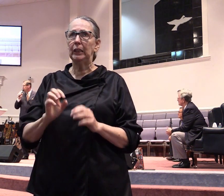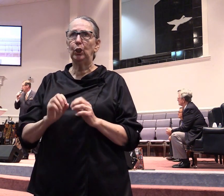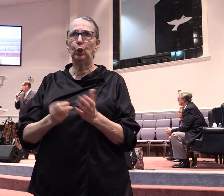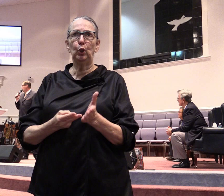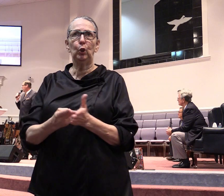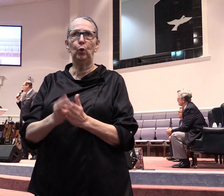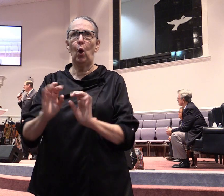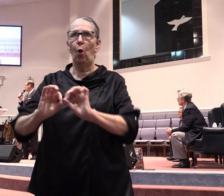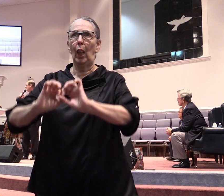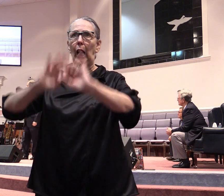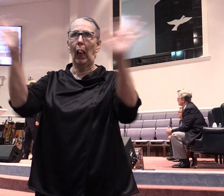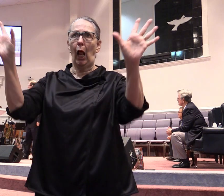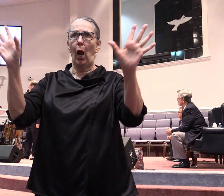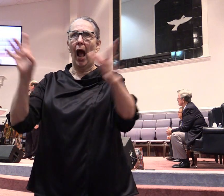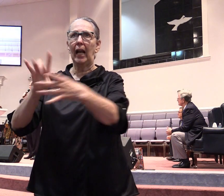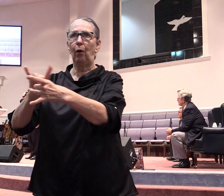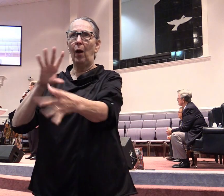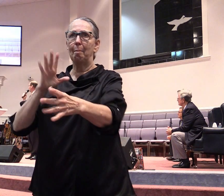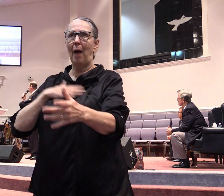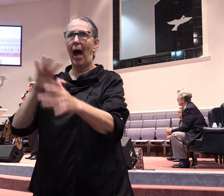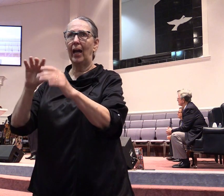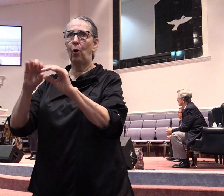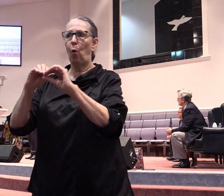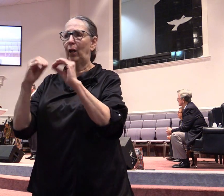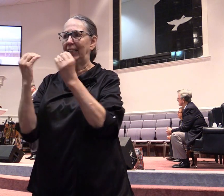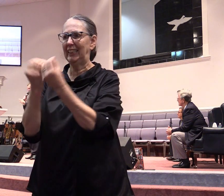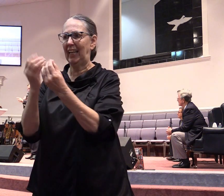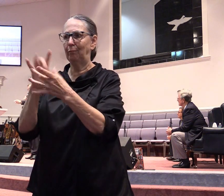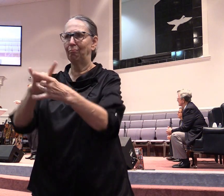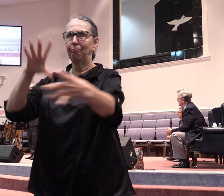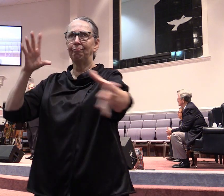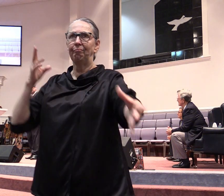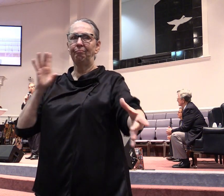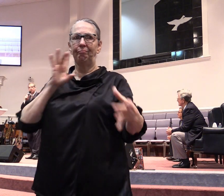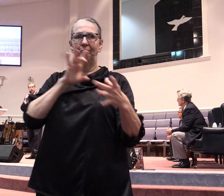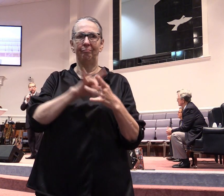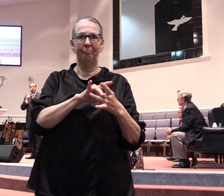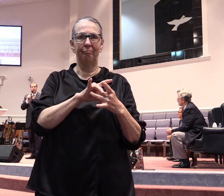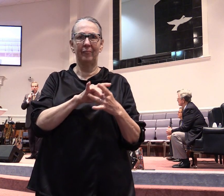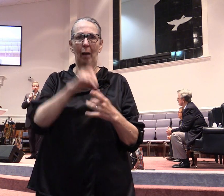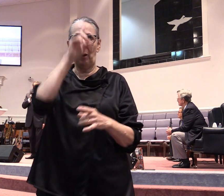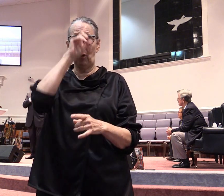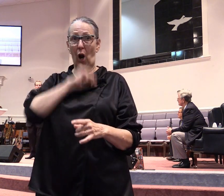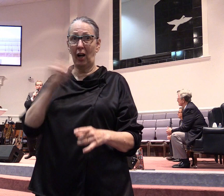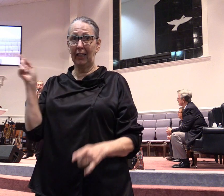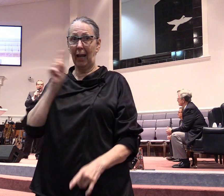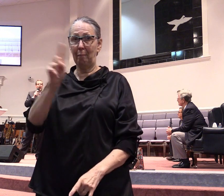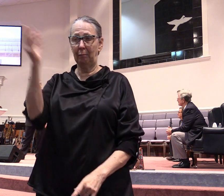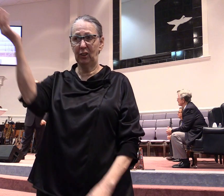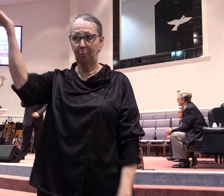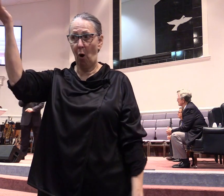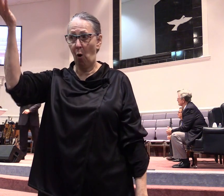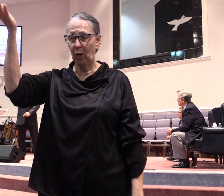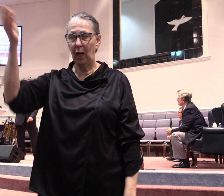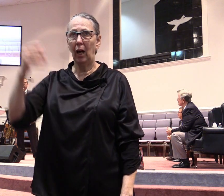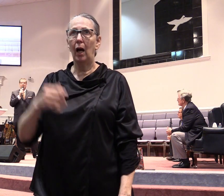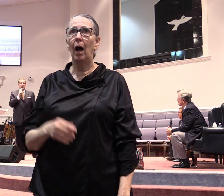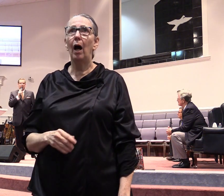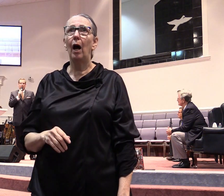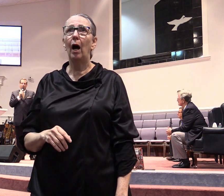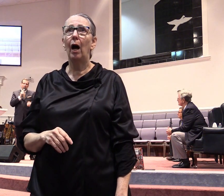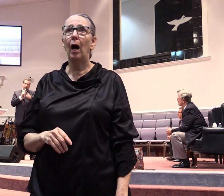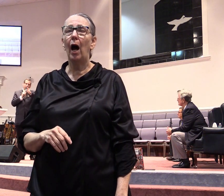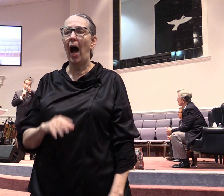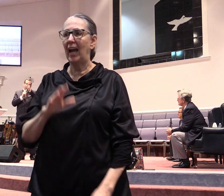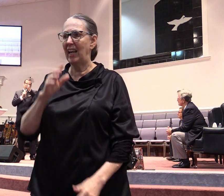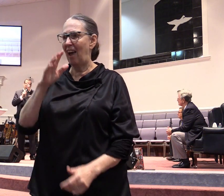I was giving it all. And that night, your pastor stepped behind this pulpit. Come on. I never dreamed I'd ever